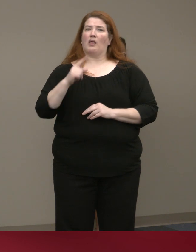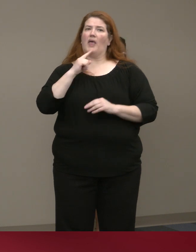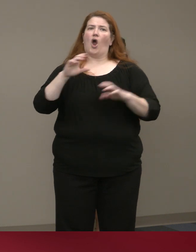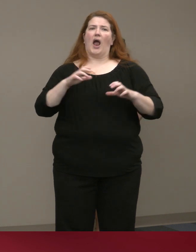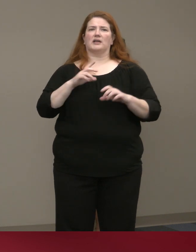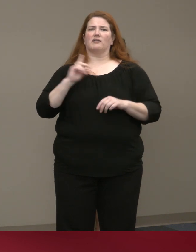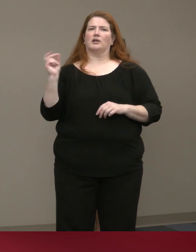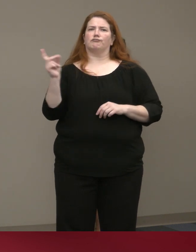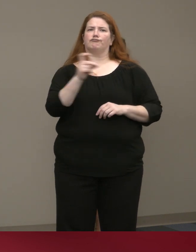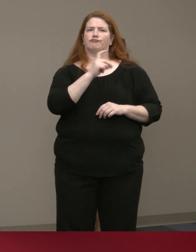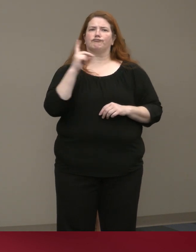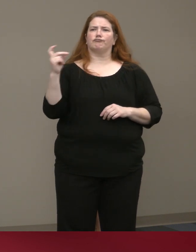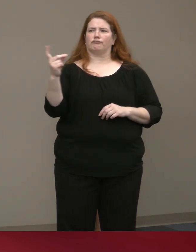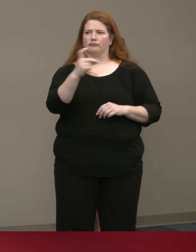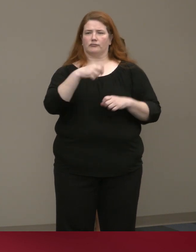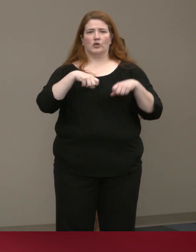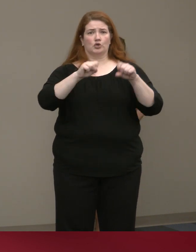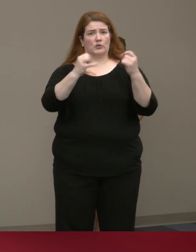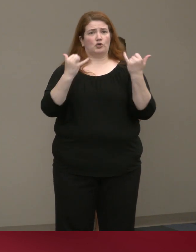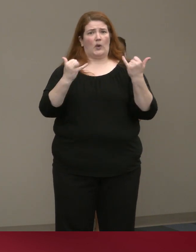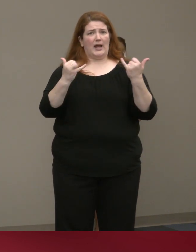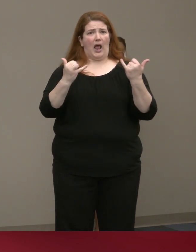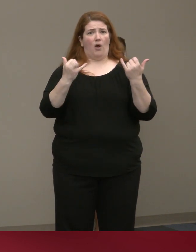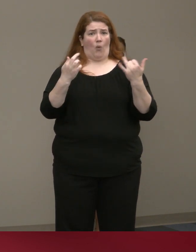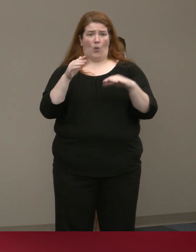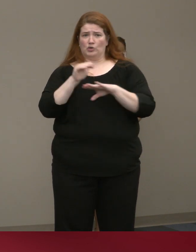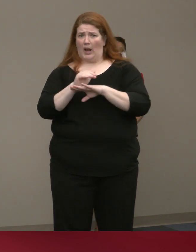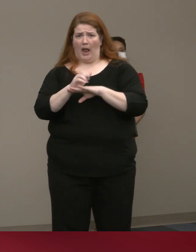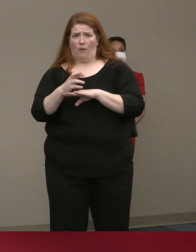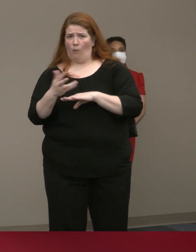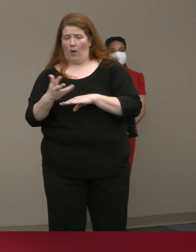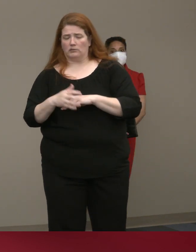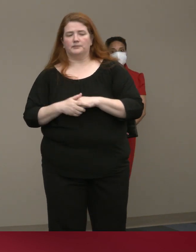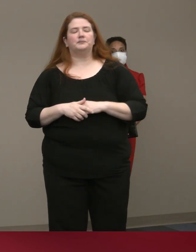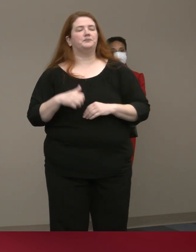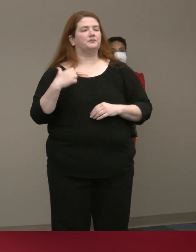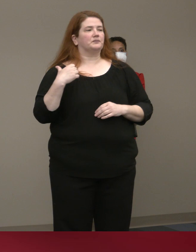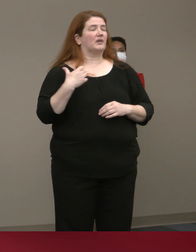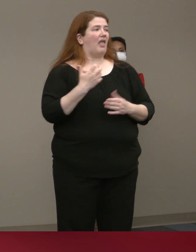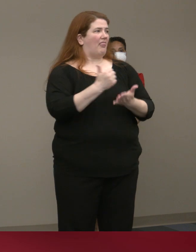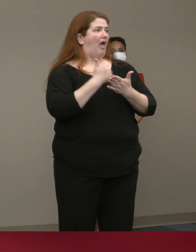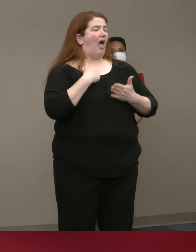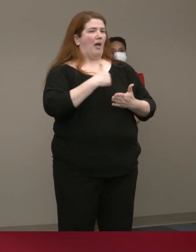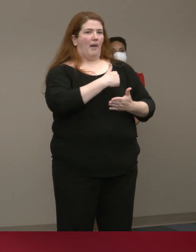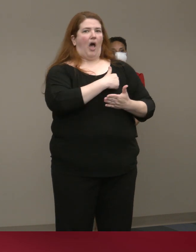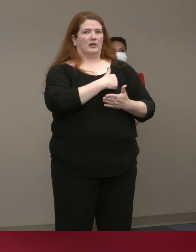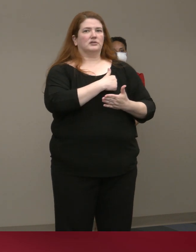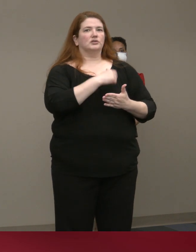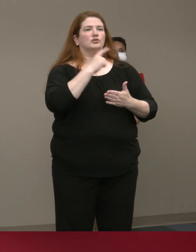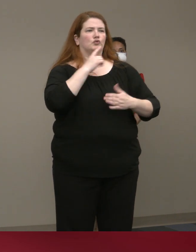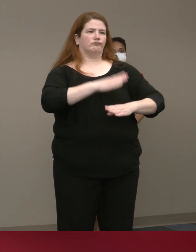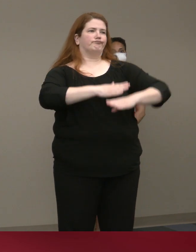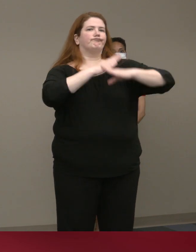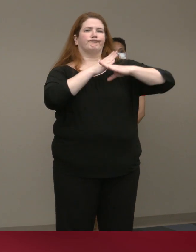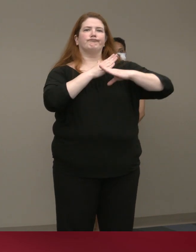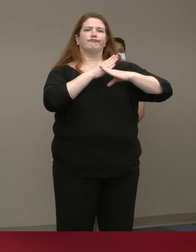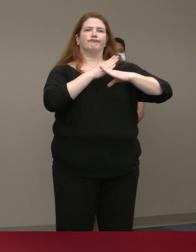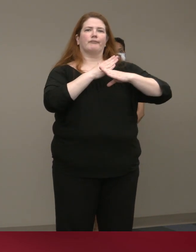streets right now, and what will we see tonight? What their role will be is that they help us to secure properties.